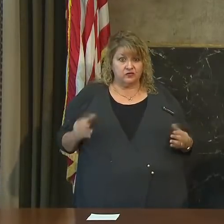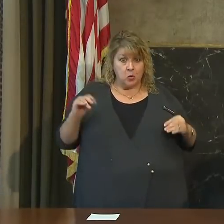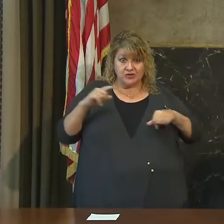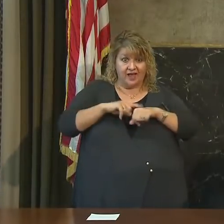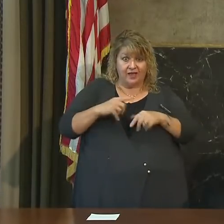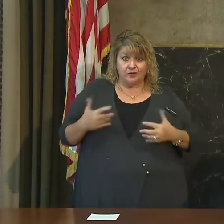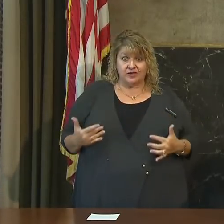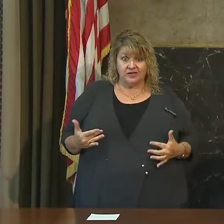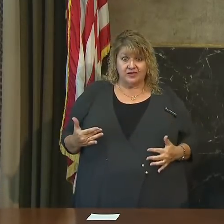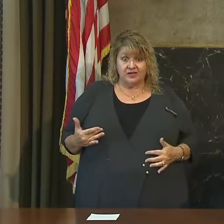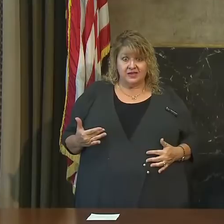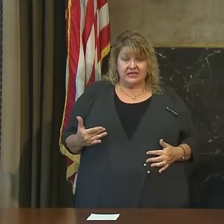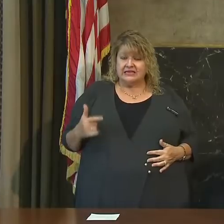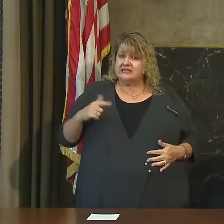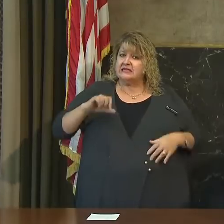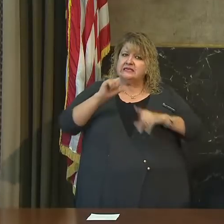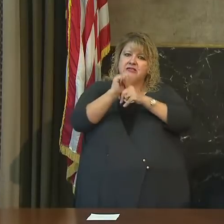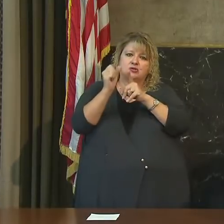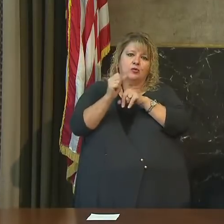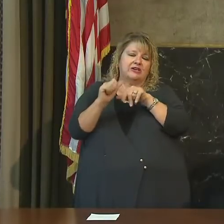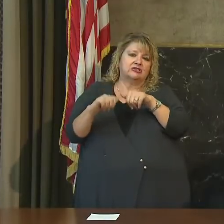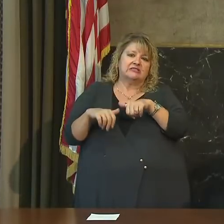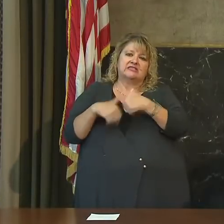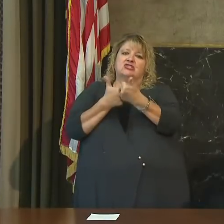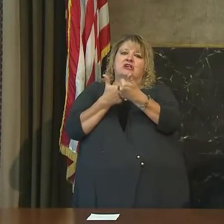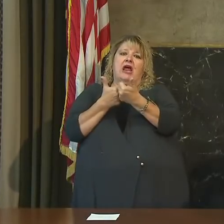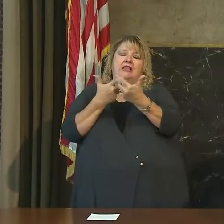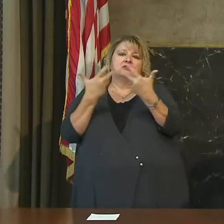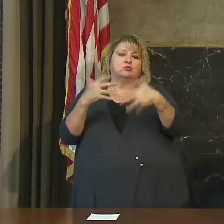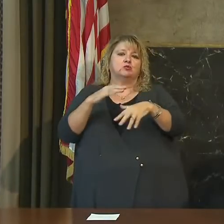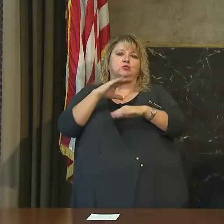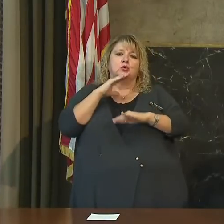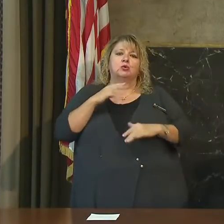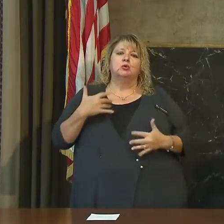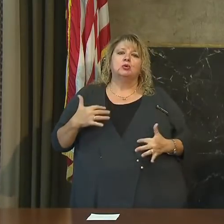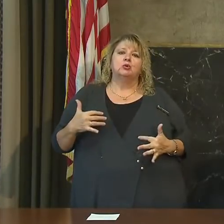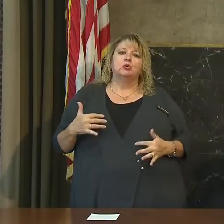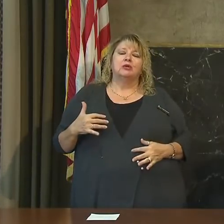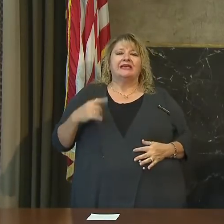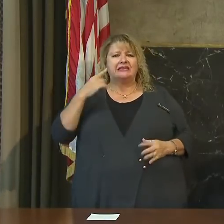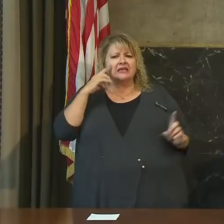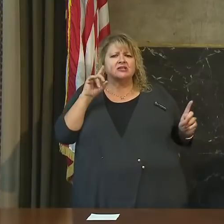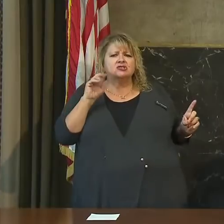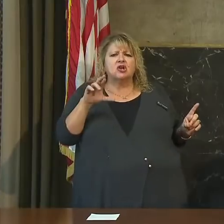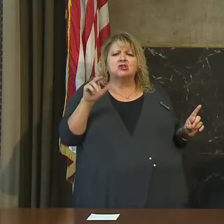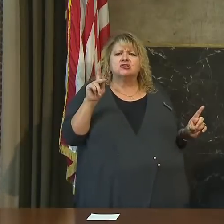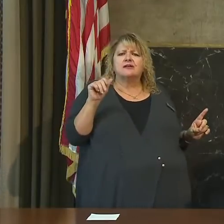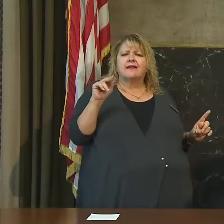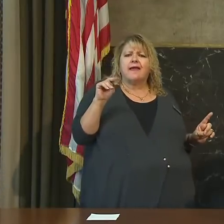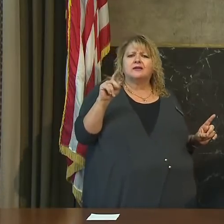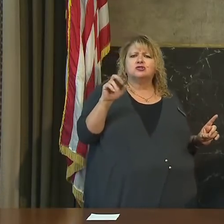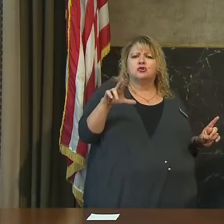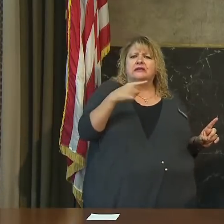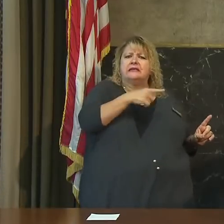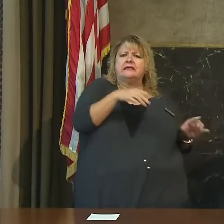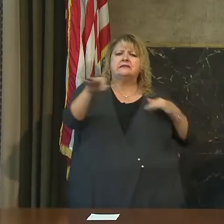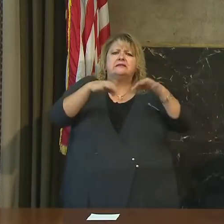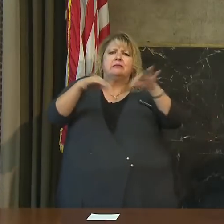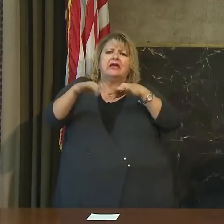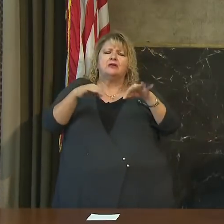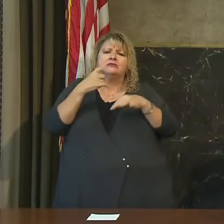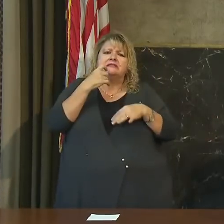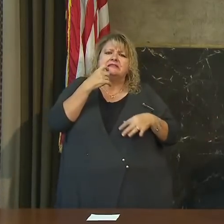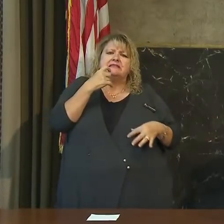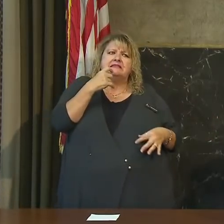This is a very challenging situation, because I want you to think about how Dr. Kanner talked about this a moment ago.